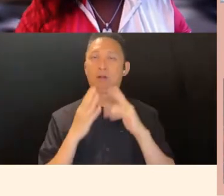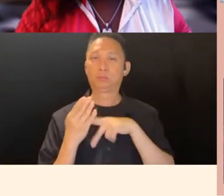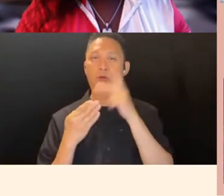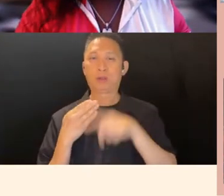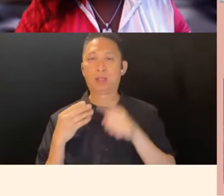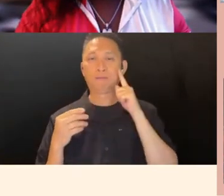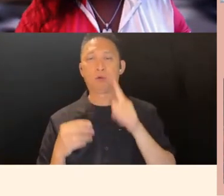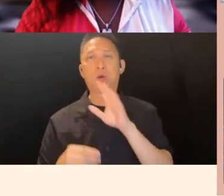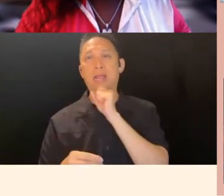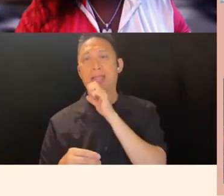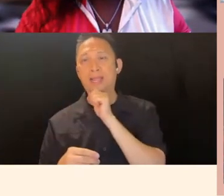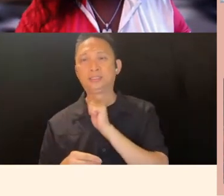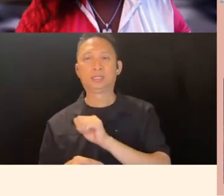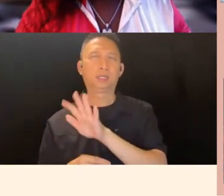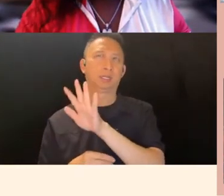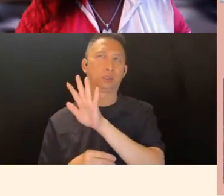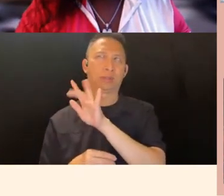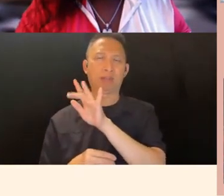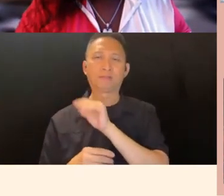25 to